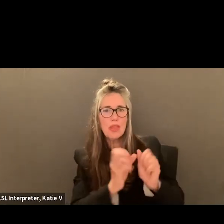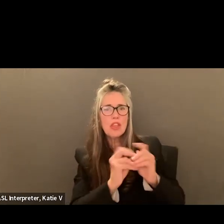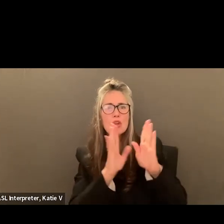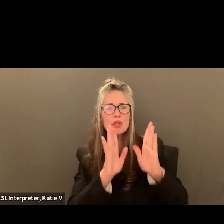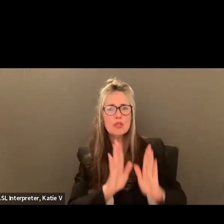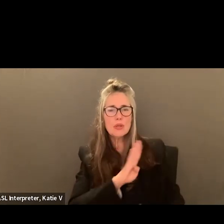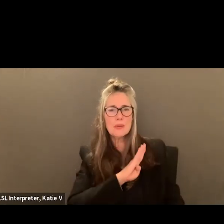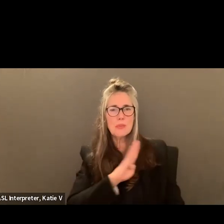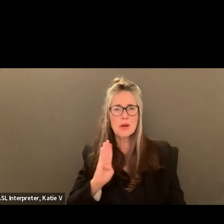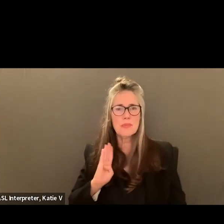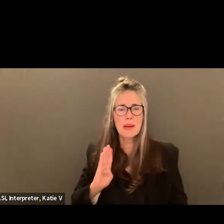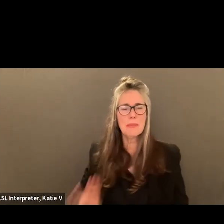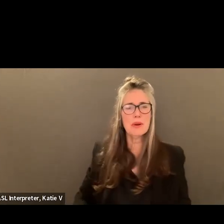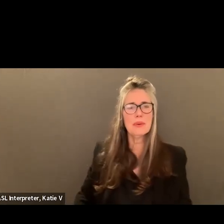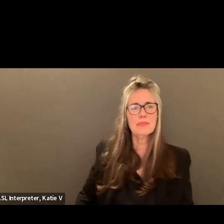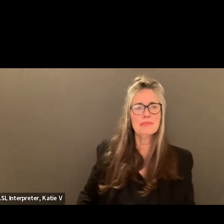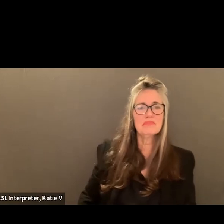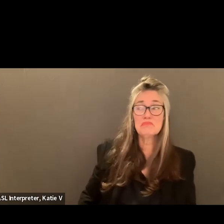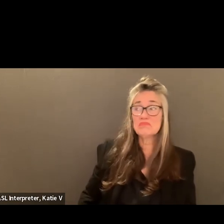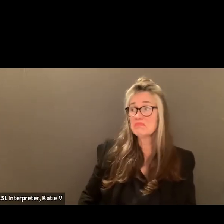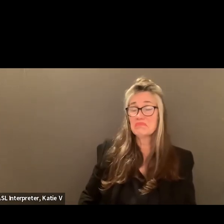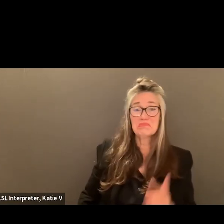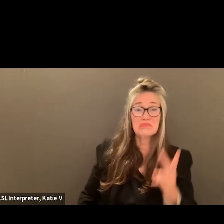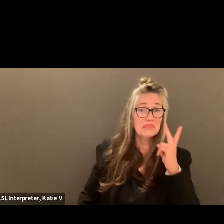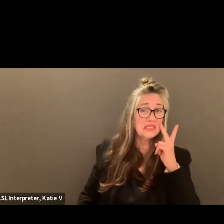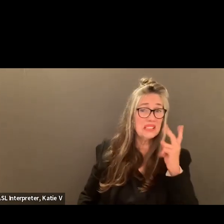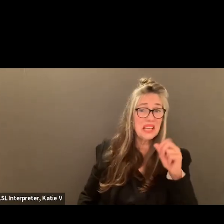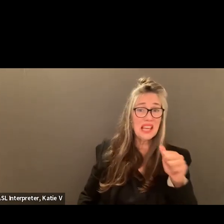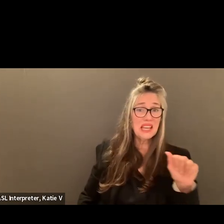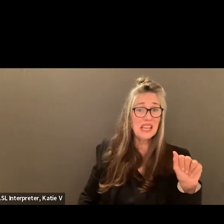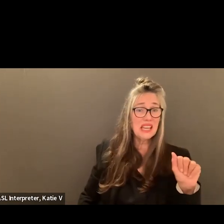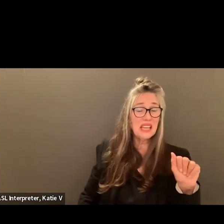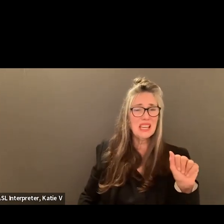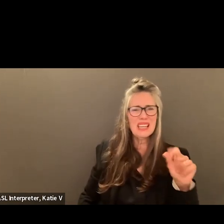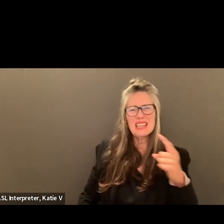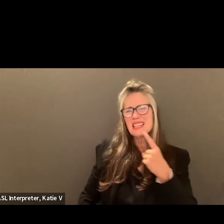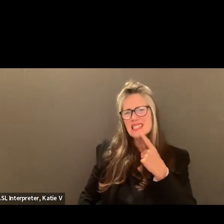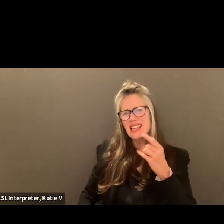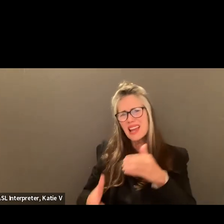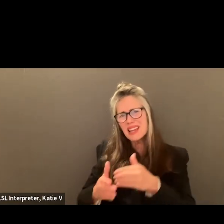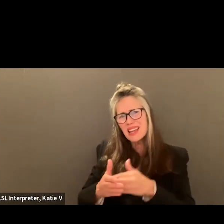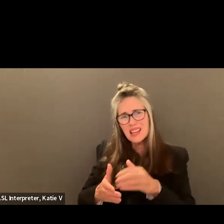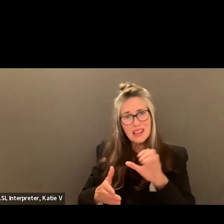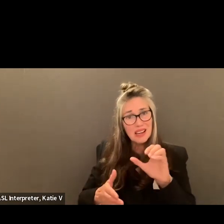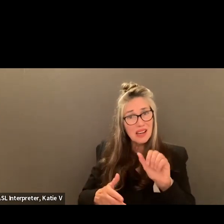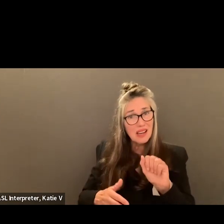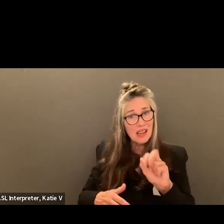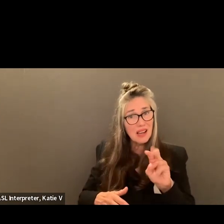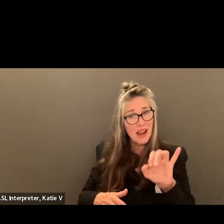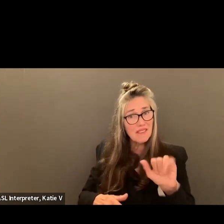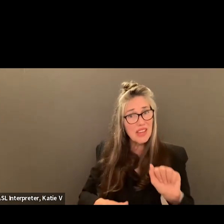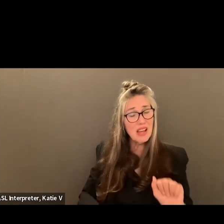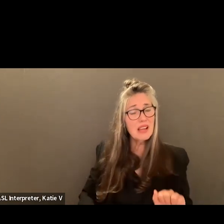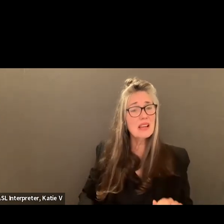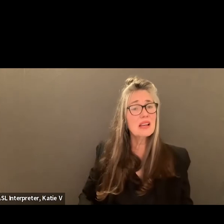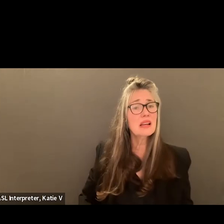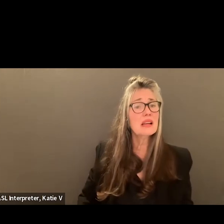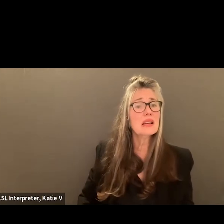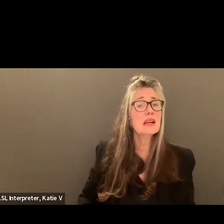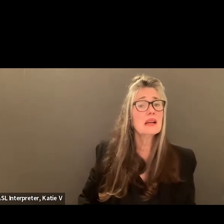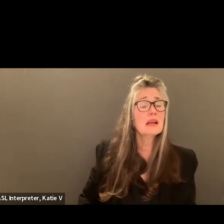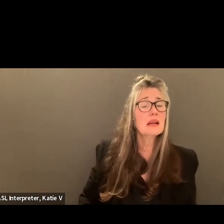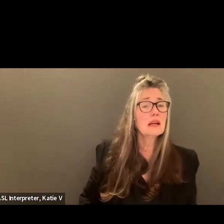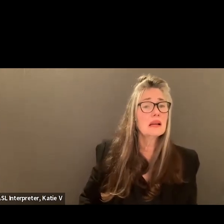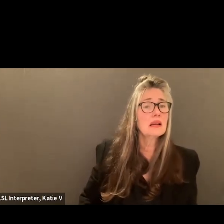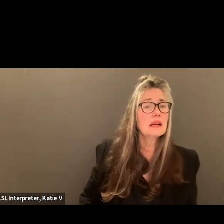I'm looking around the day as I don't see any opposition. So can you say the question again, Calvia, that you're proposing? What do you, what do you think of the